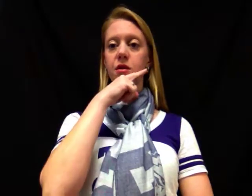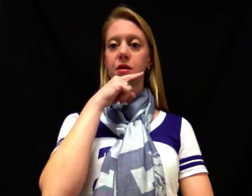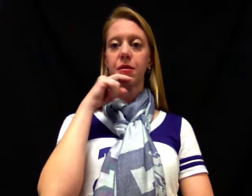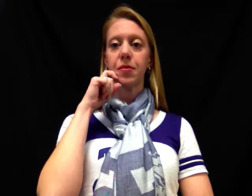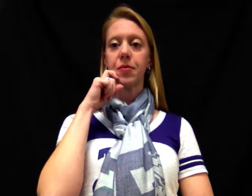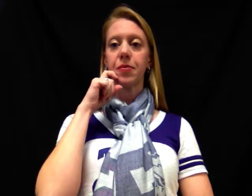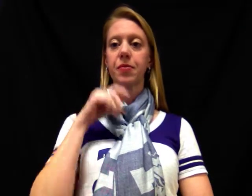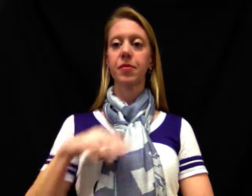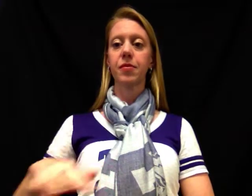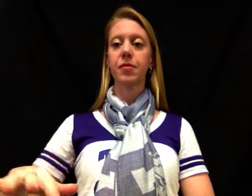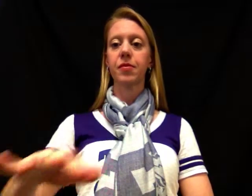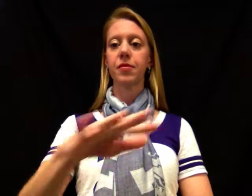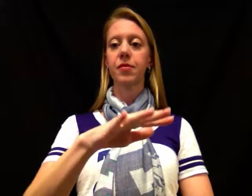Desert,